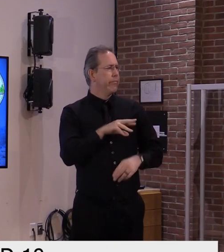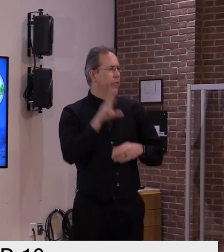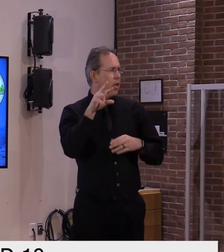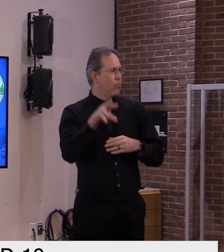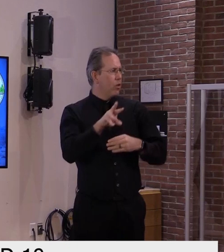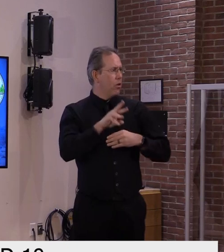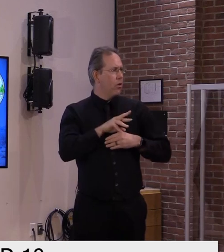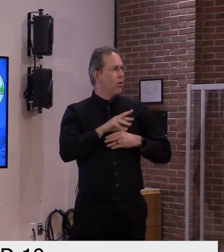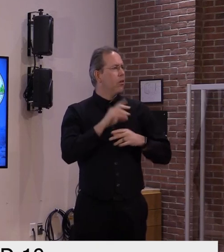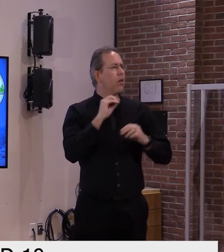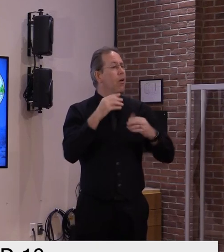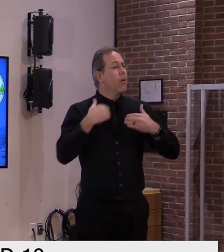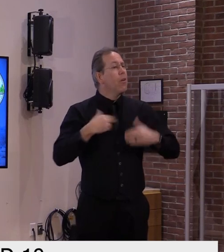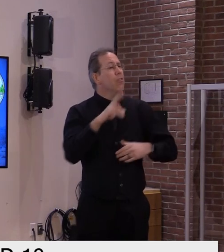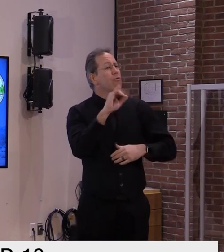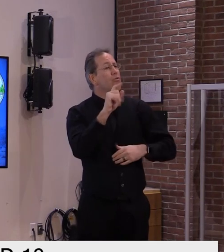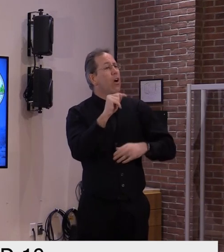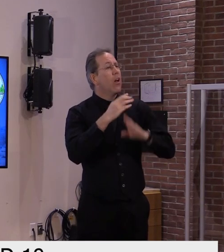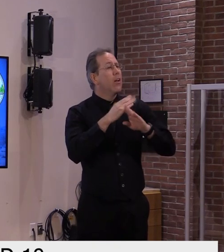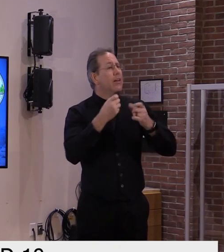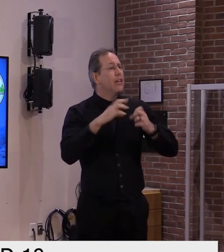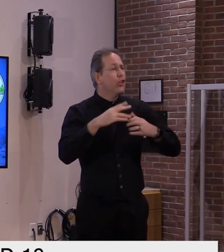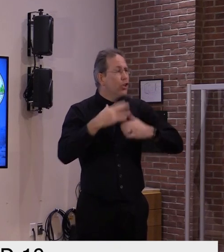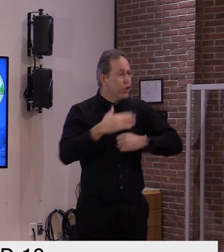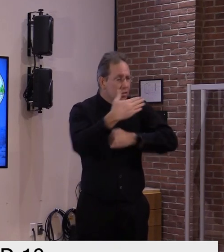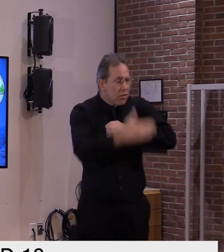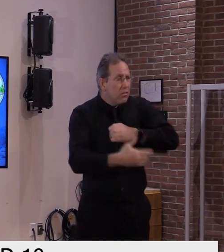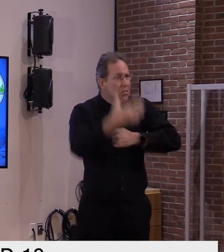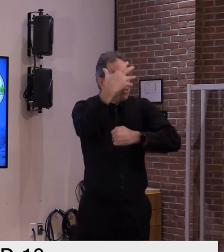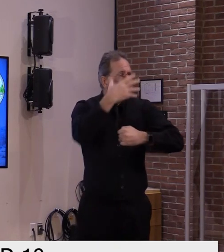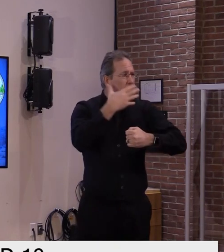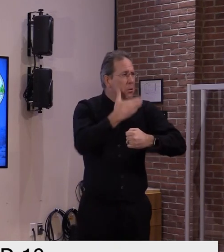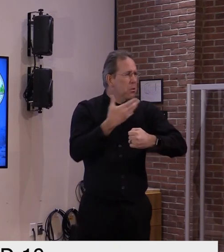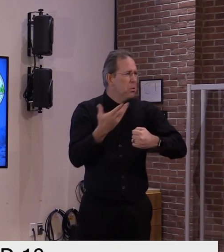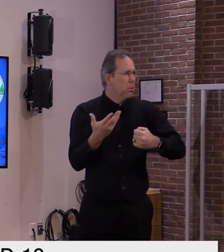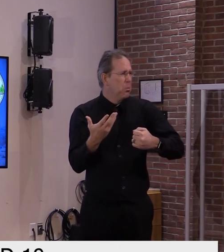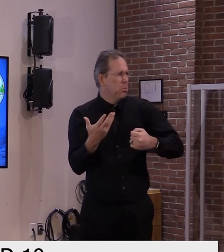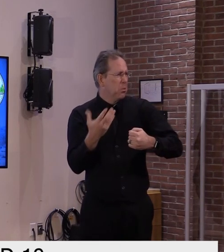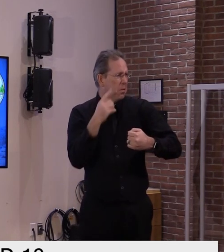that there's a need for riot gear with the Capitol Police.